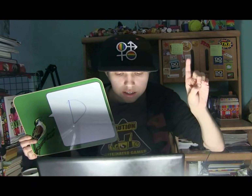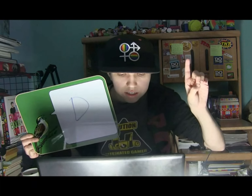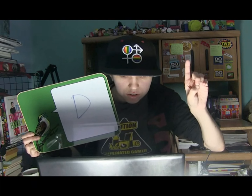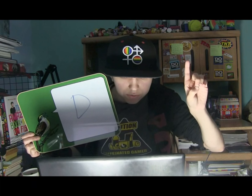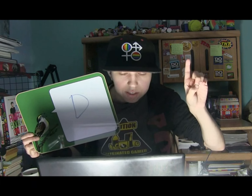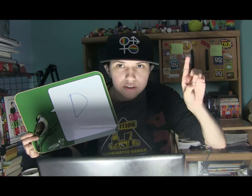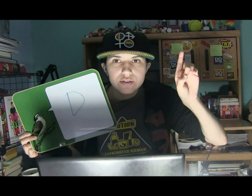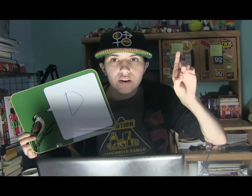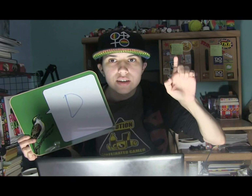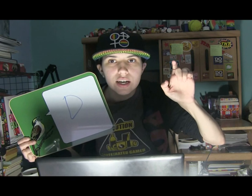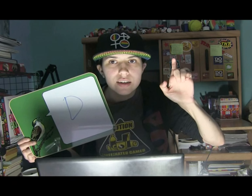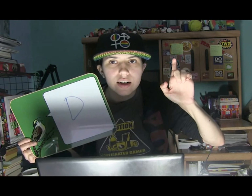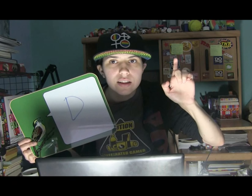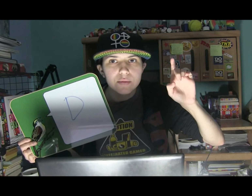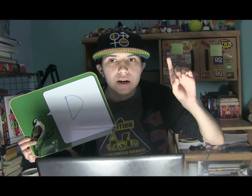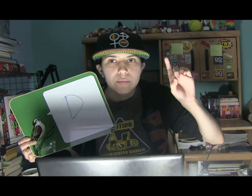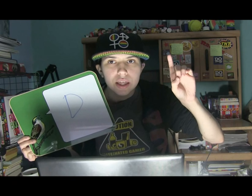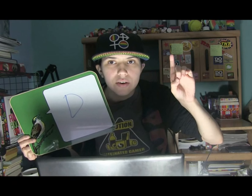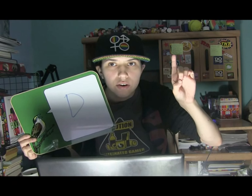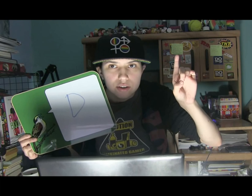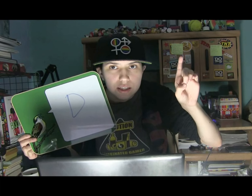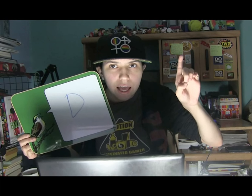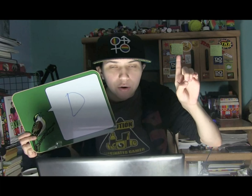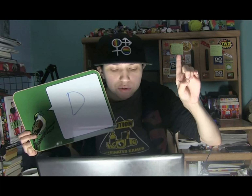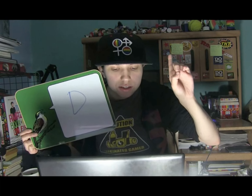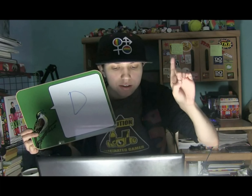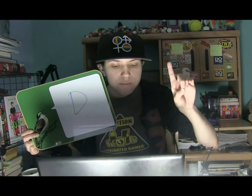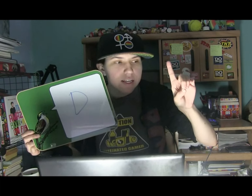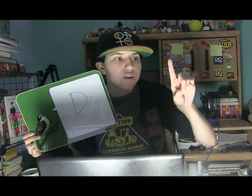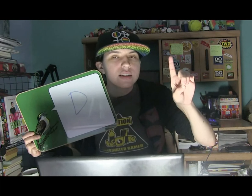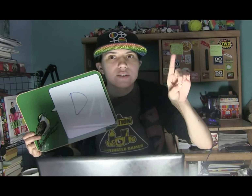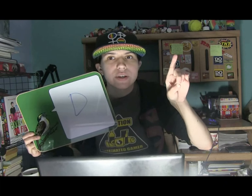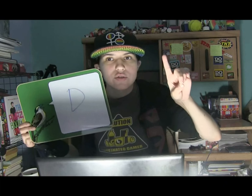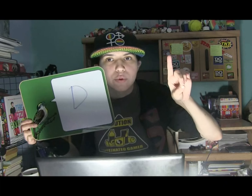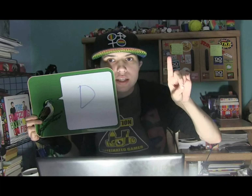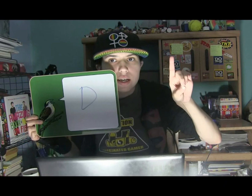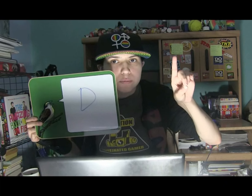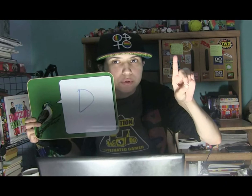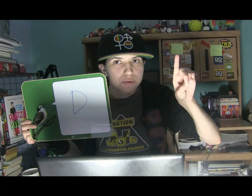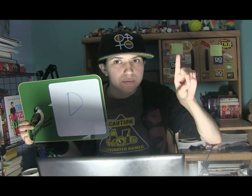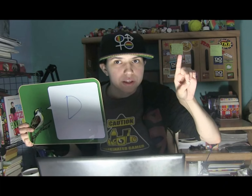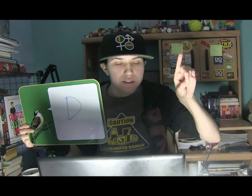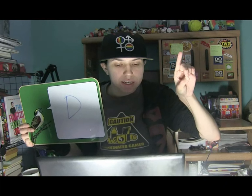Your fingers are not on the palm, but they are a little out. And your index finger is pointing up. That's